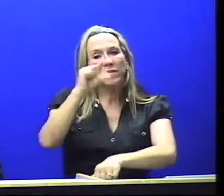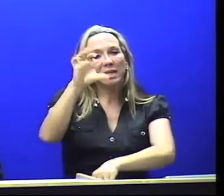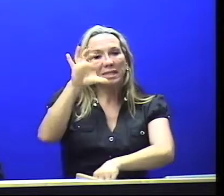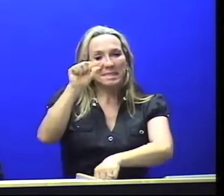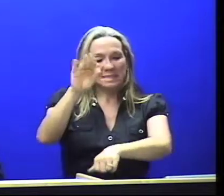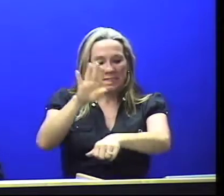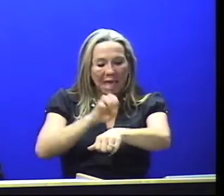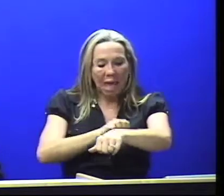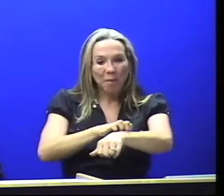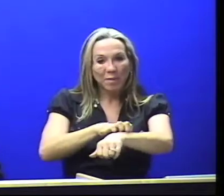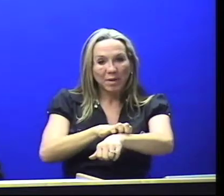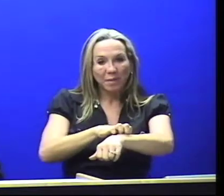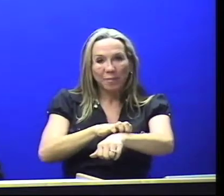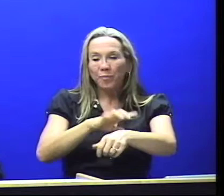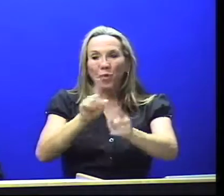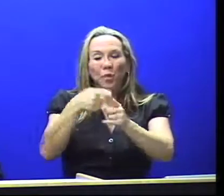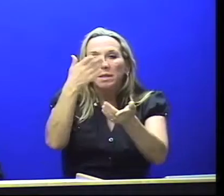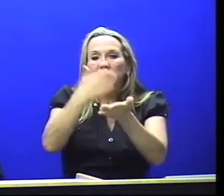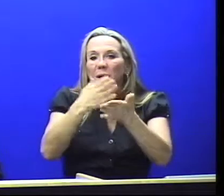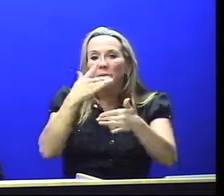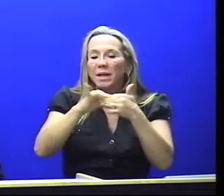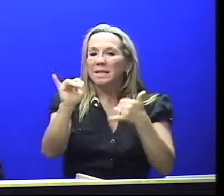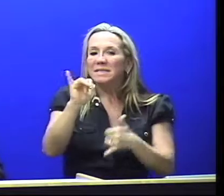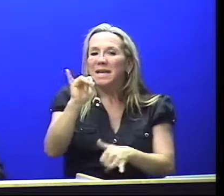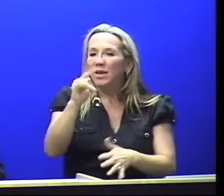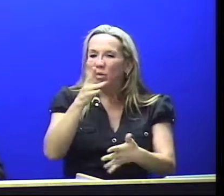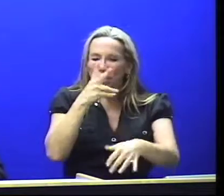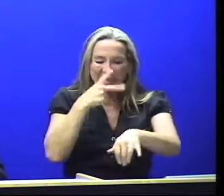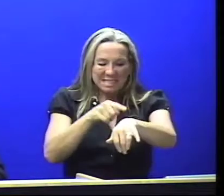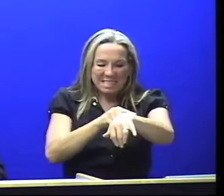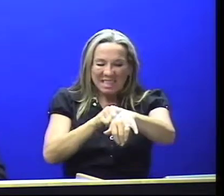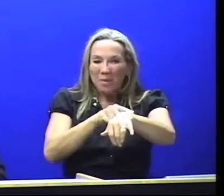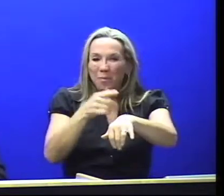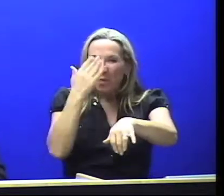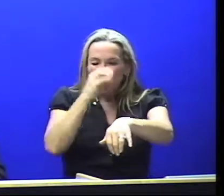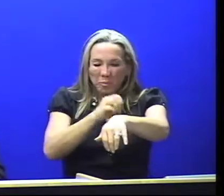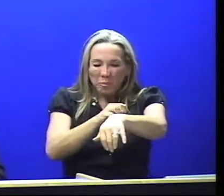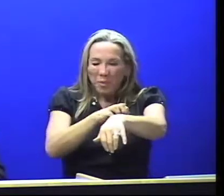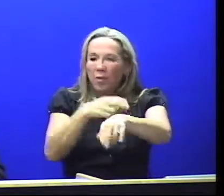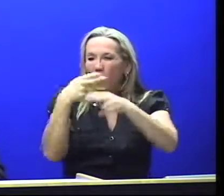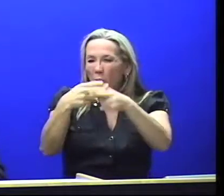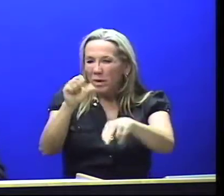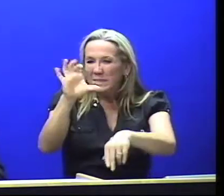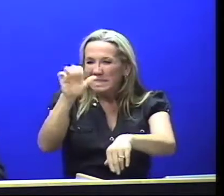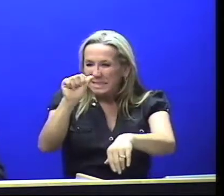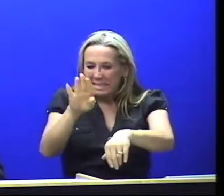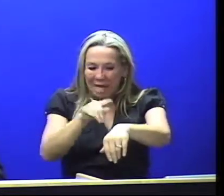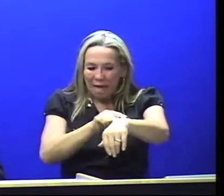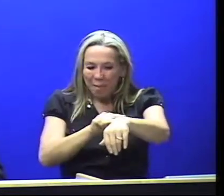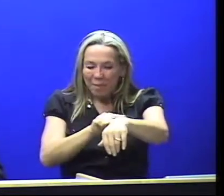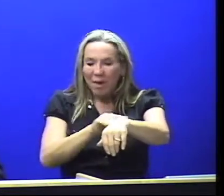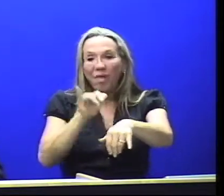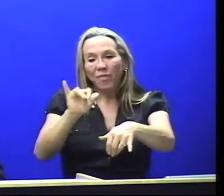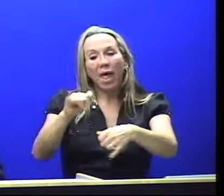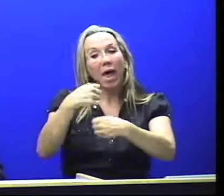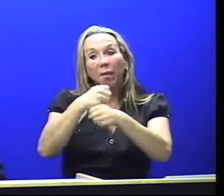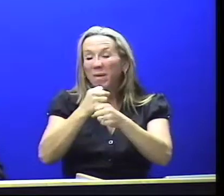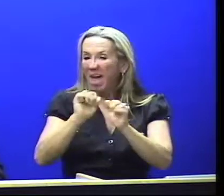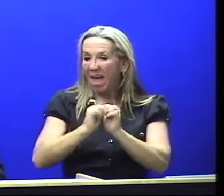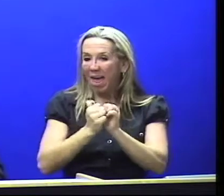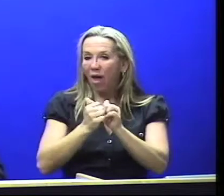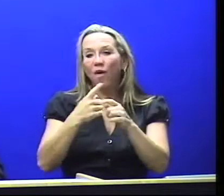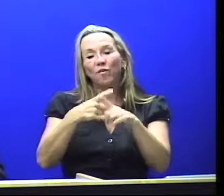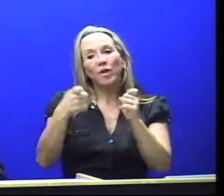when it stops bleeding. There's like a red crusty area that's called a scab, and that is formed by